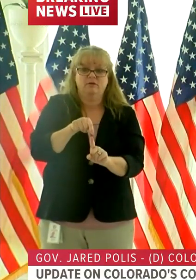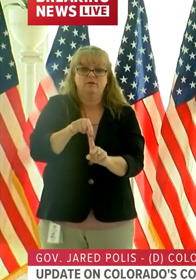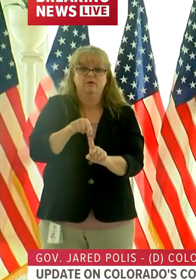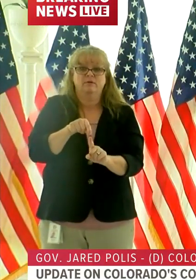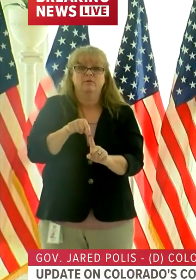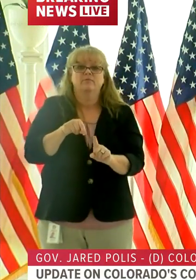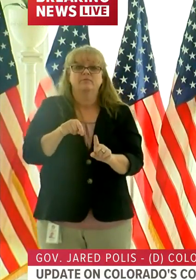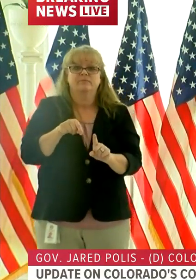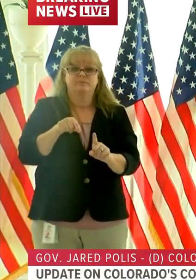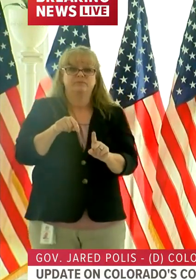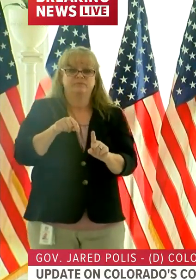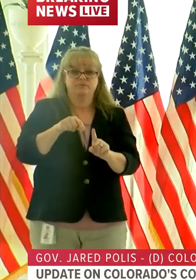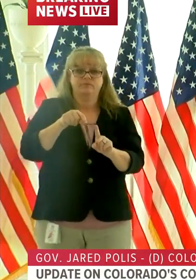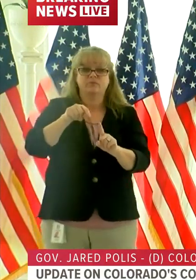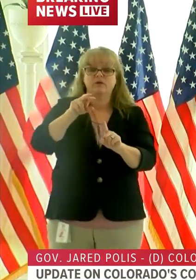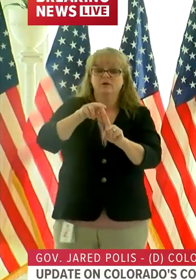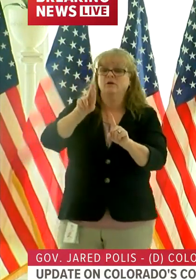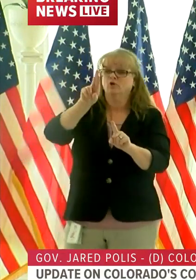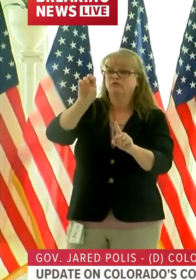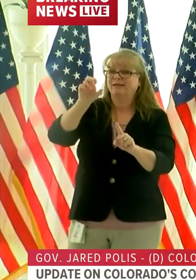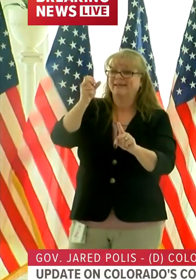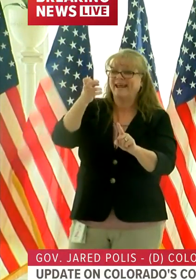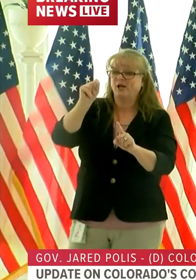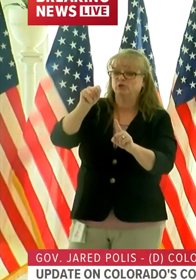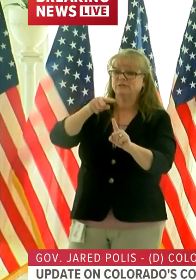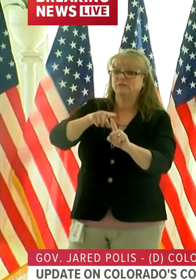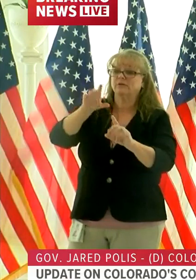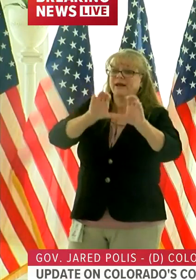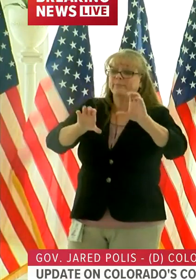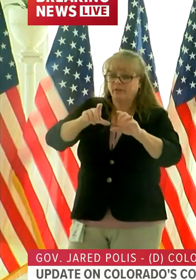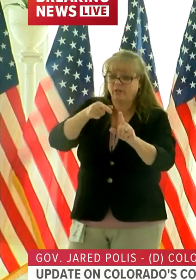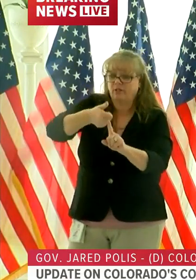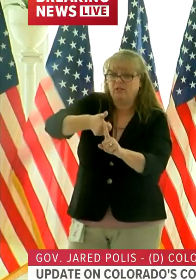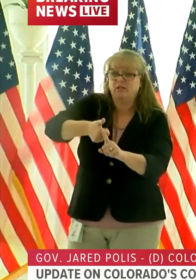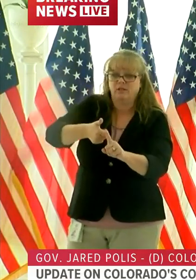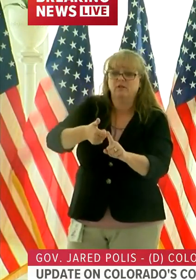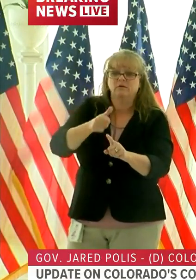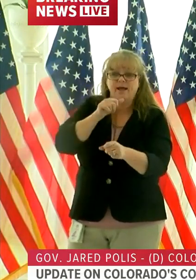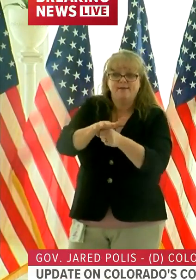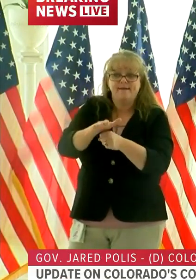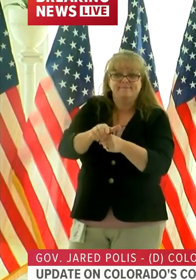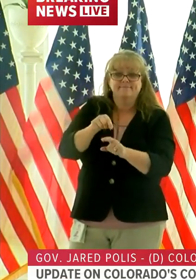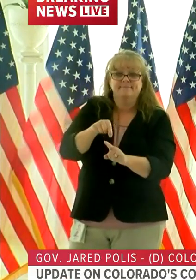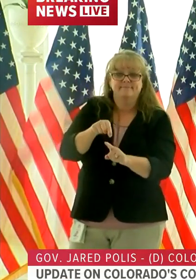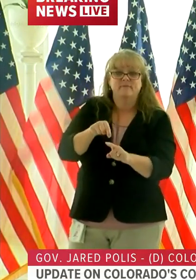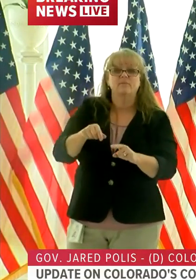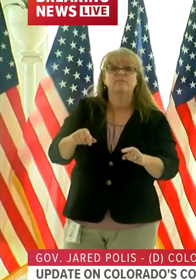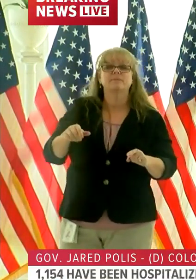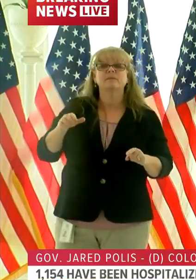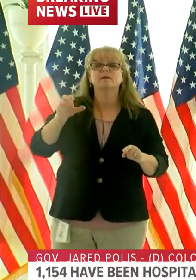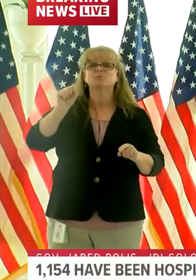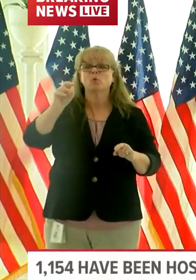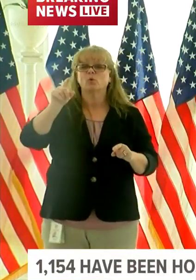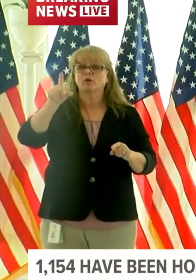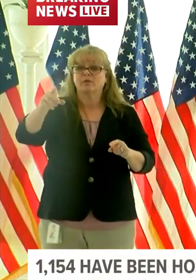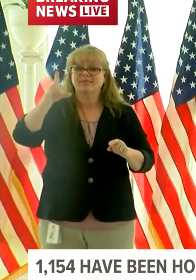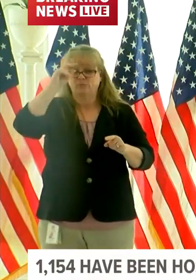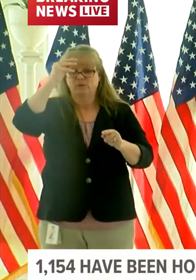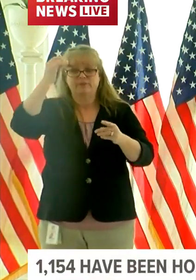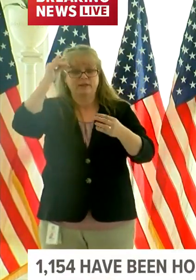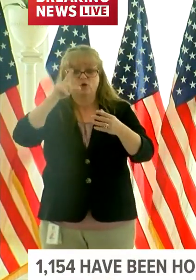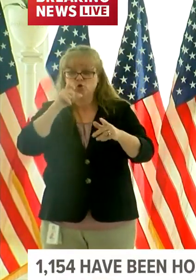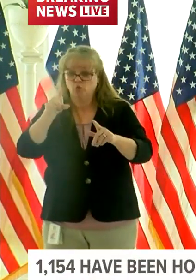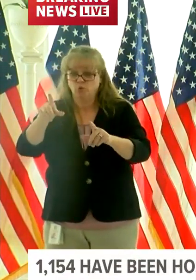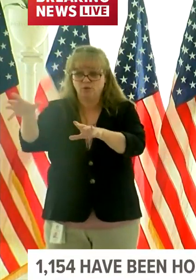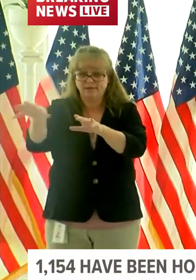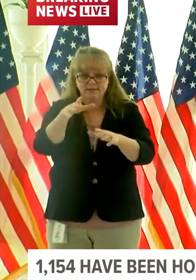that. The second is simply the capacity of the healthcare system. I mean, obviously prioritizing the clinical care of people who need it is above